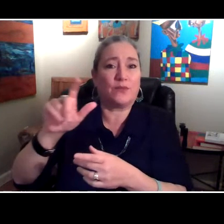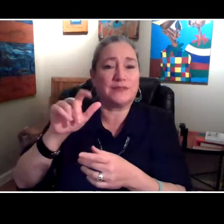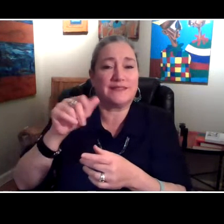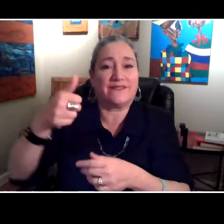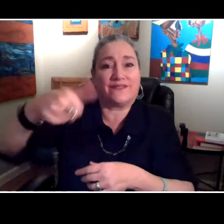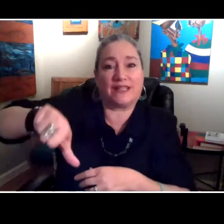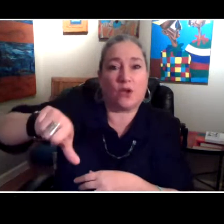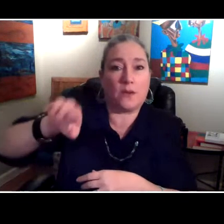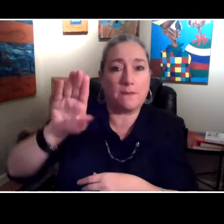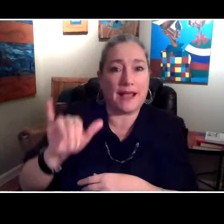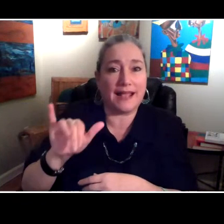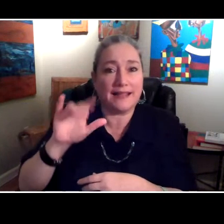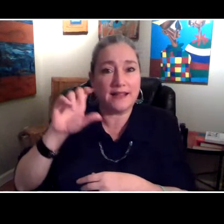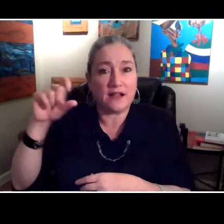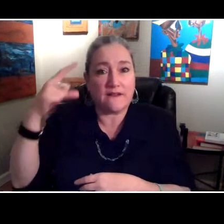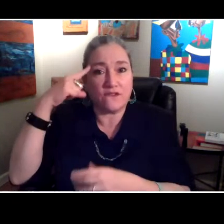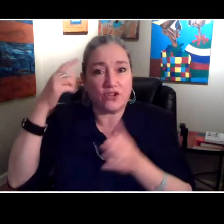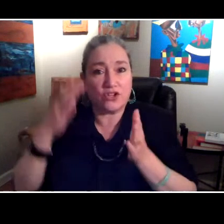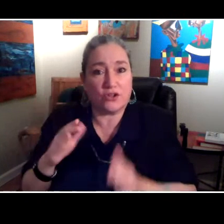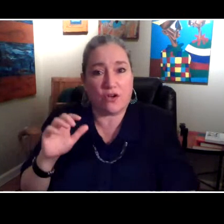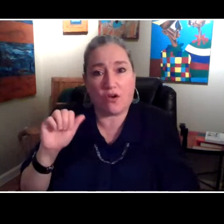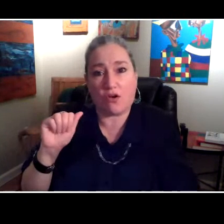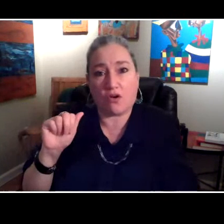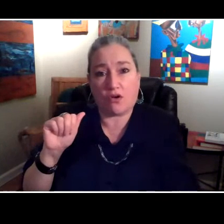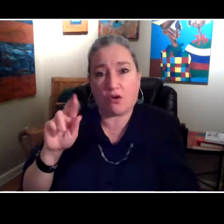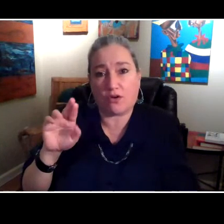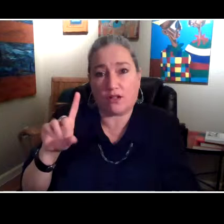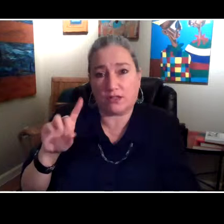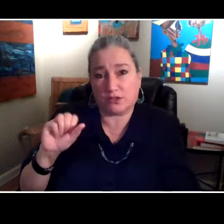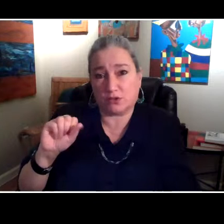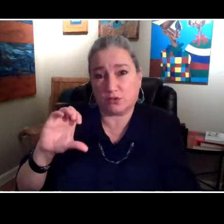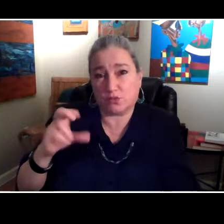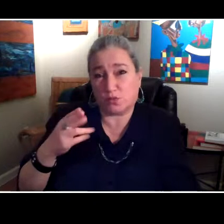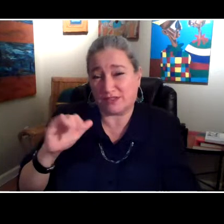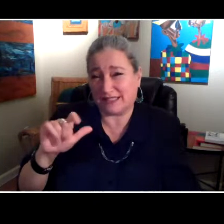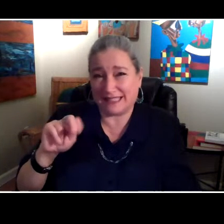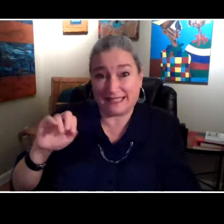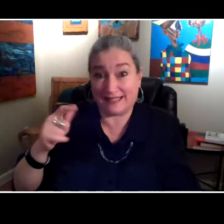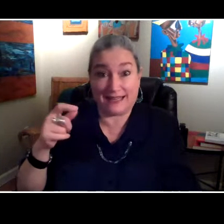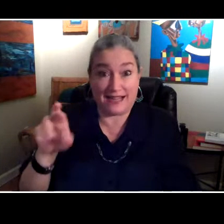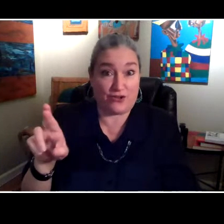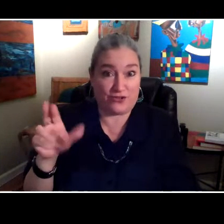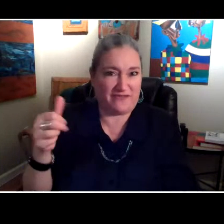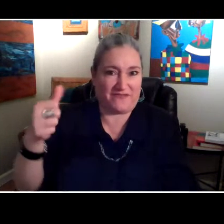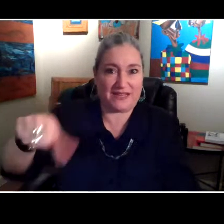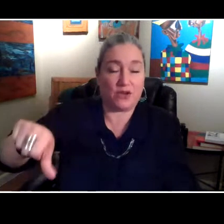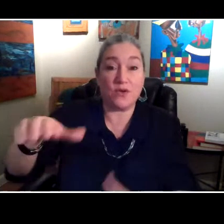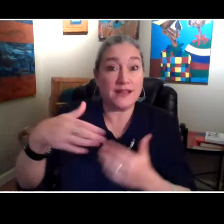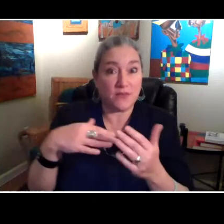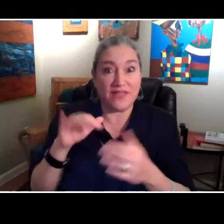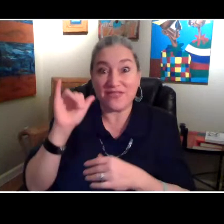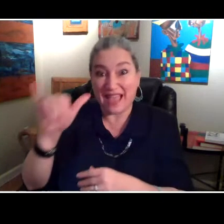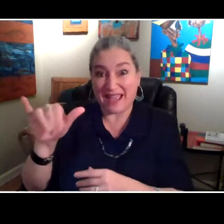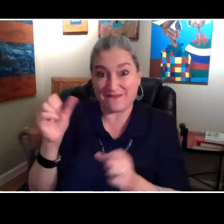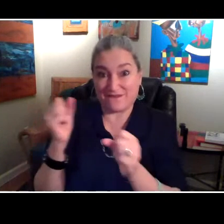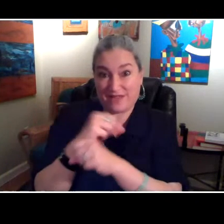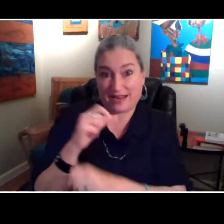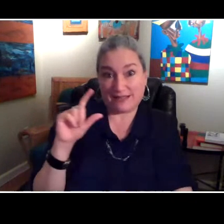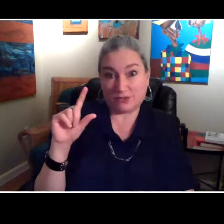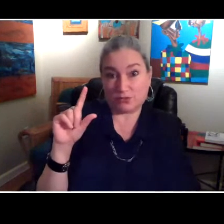families. While we fought to stop that bill, it was vetoed by Governor Arnold